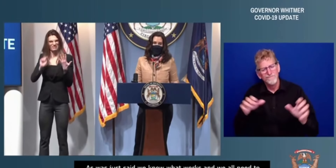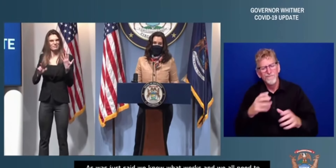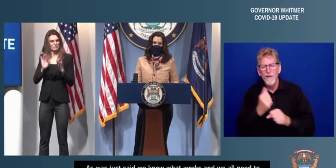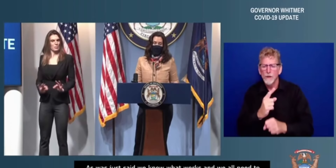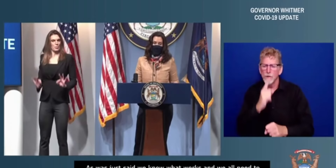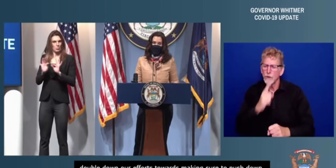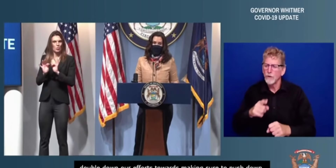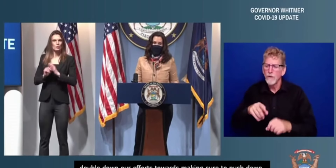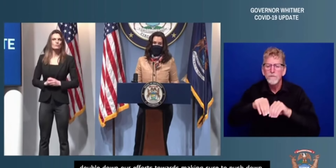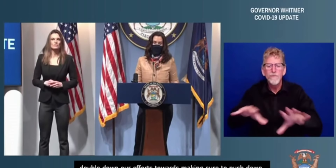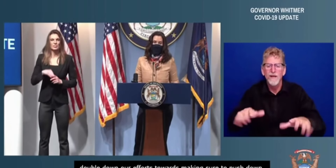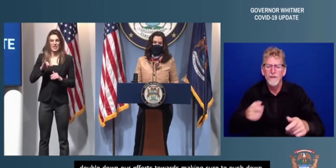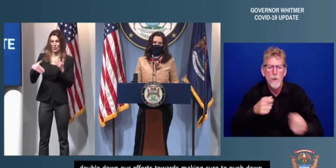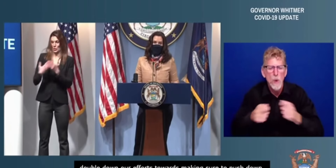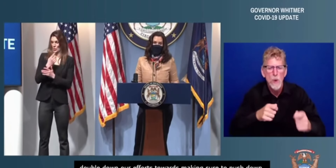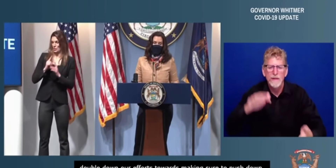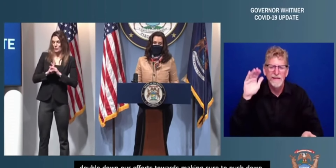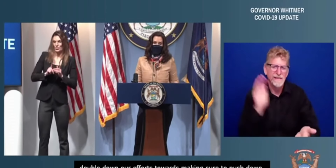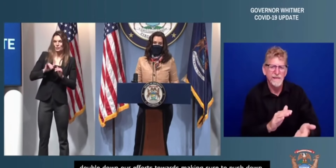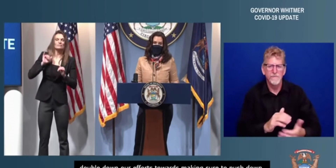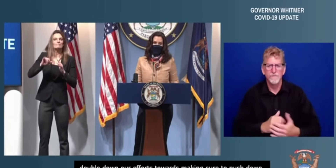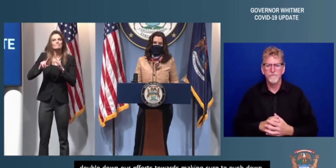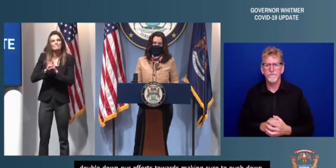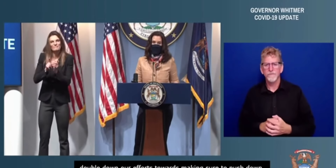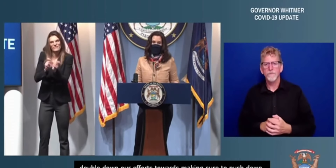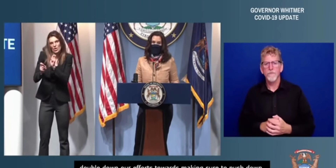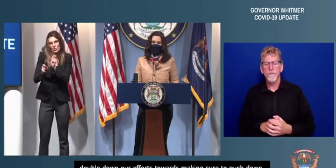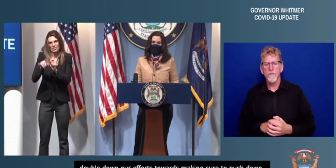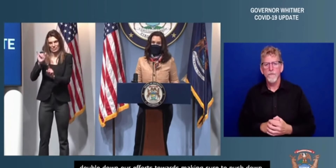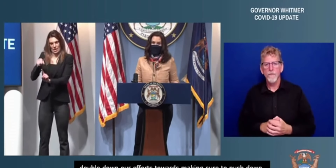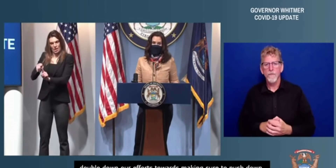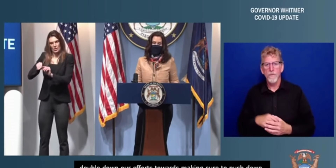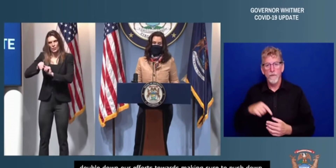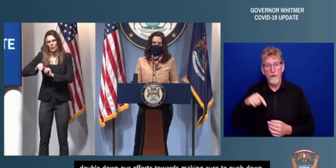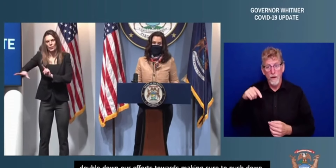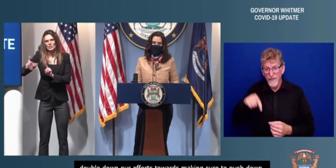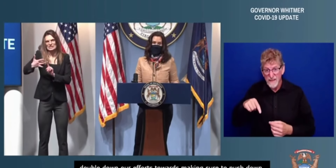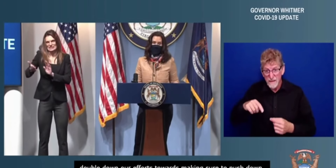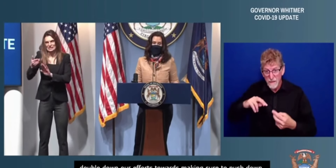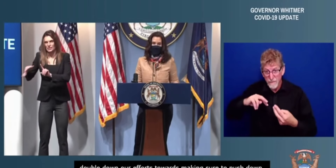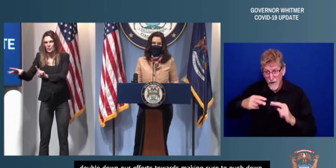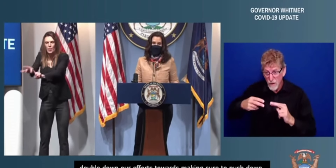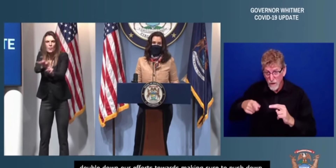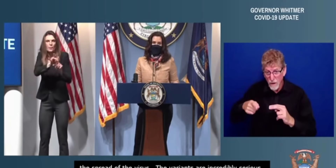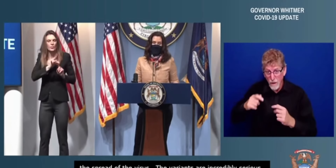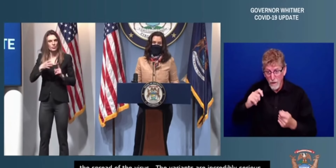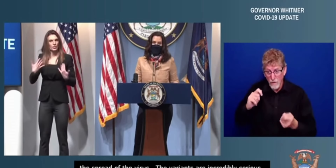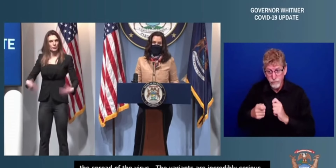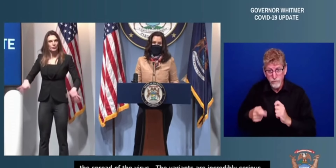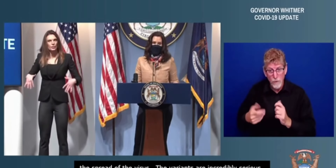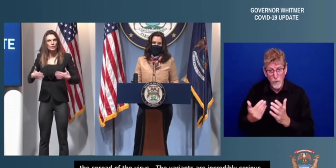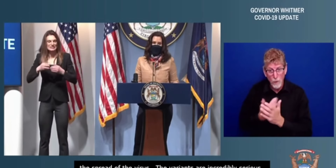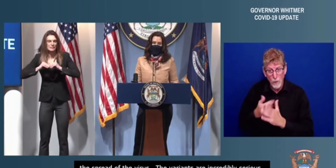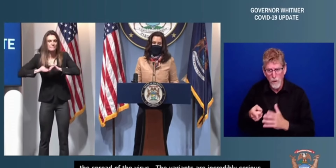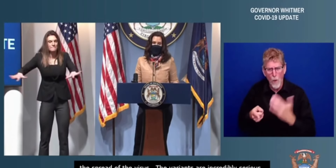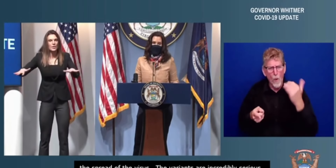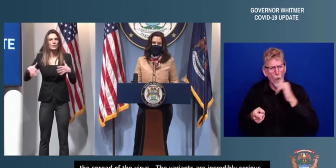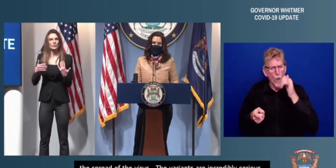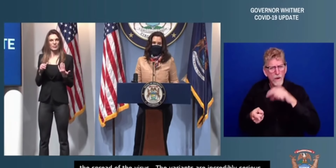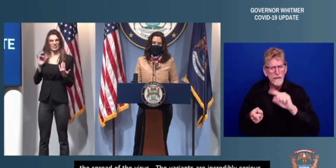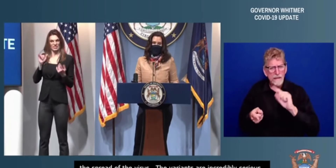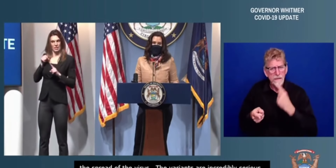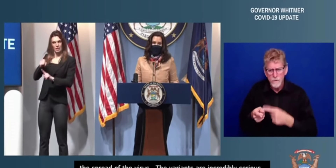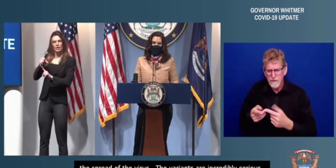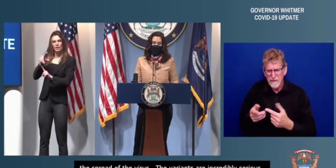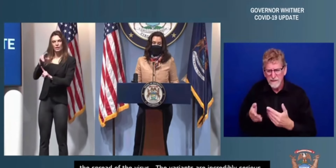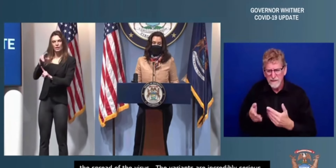variants are incredibly serious and easy to catch. Because we kept our